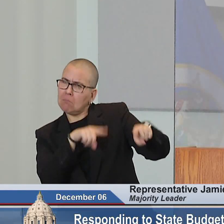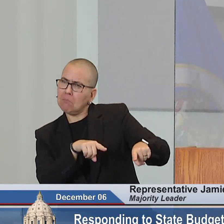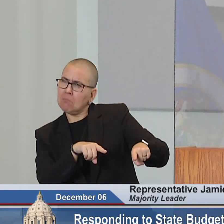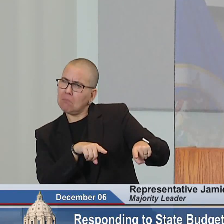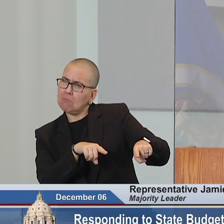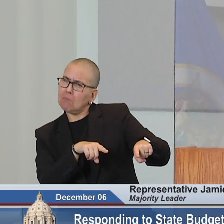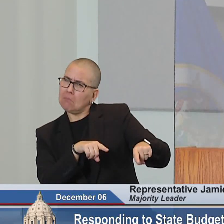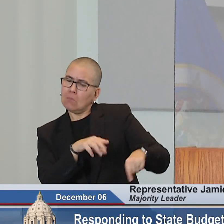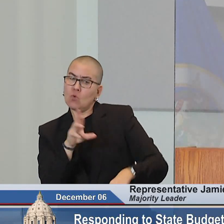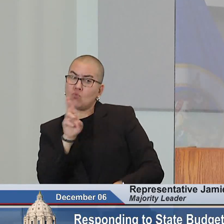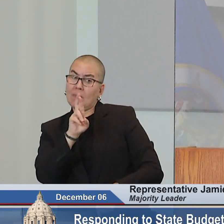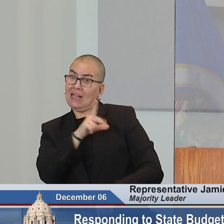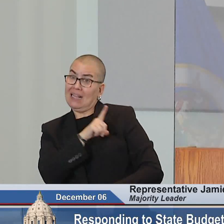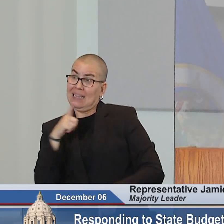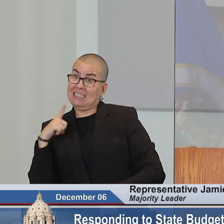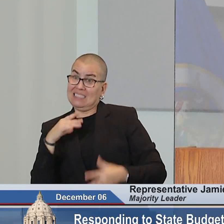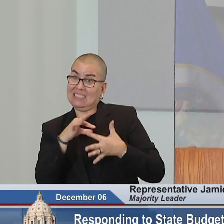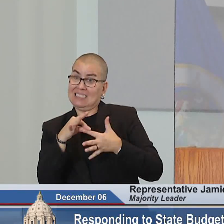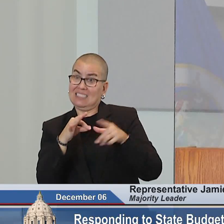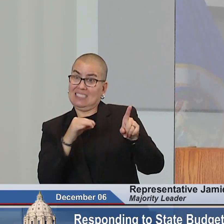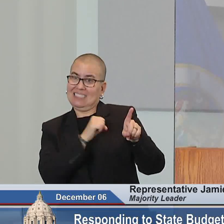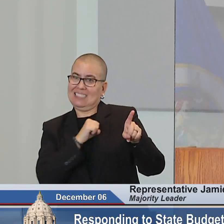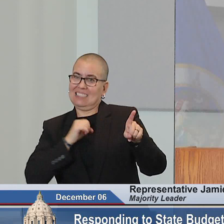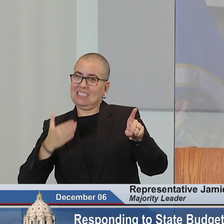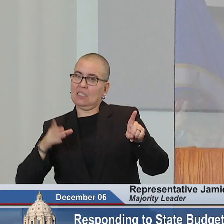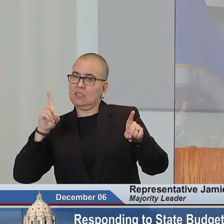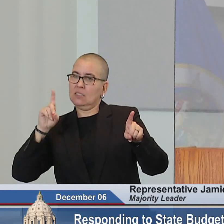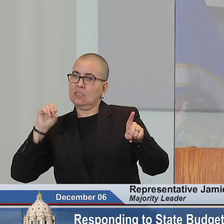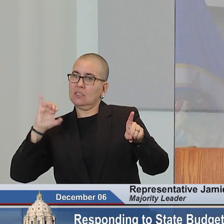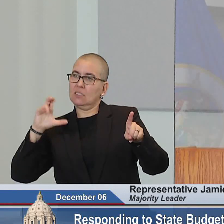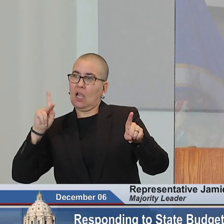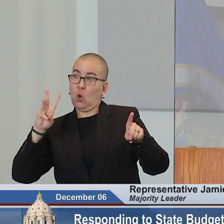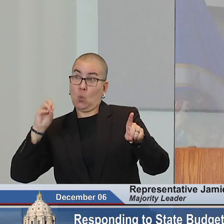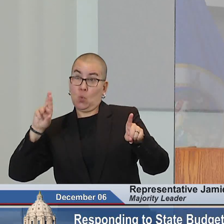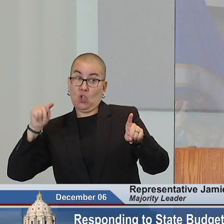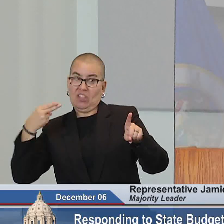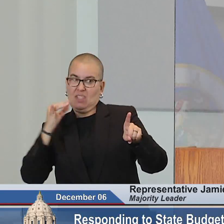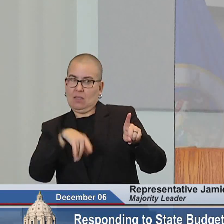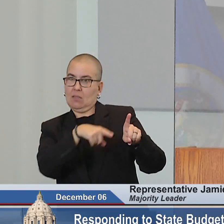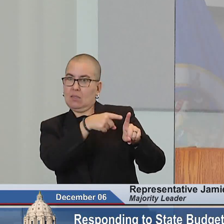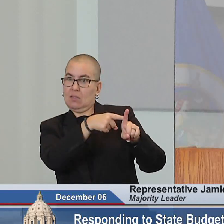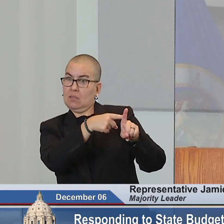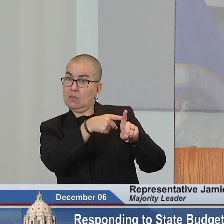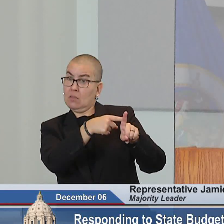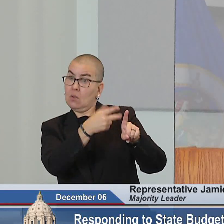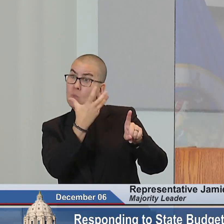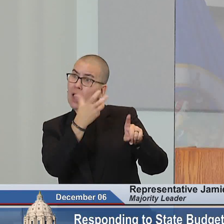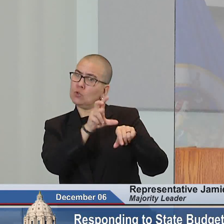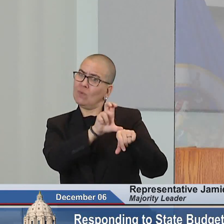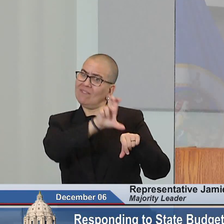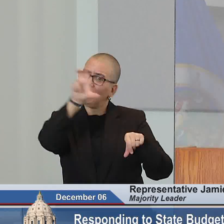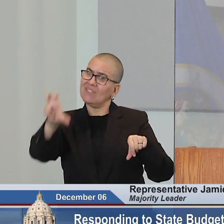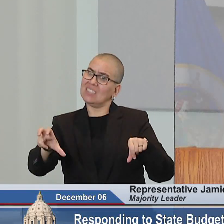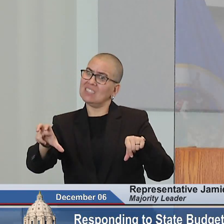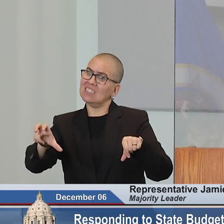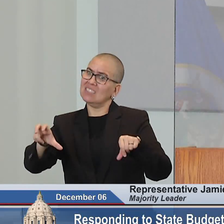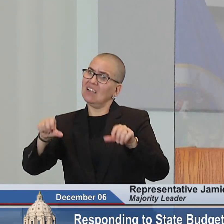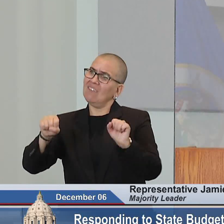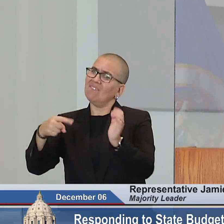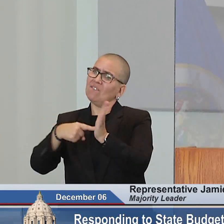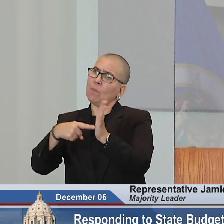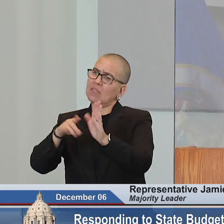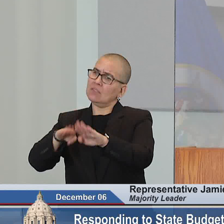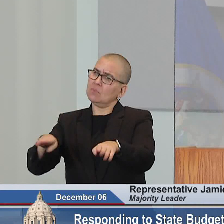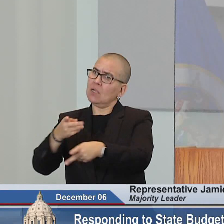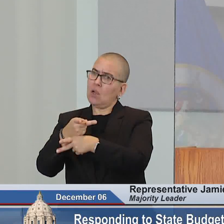And Senator Duckworth mentioned that he is very interested in making sure that we're investing in affordable child care. So I think that there are some